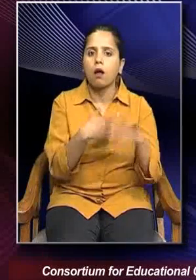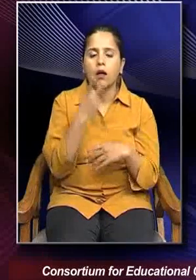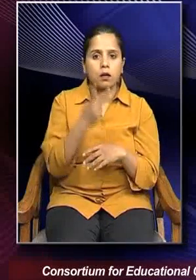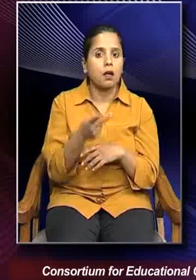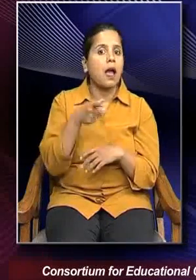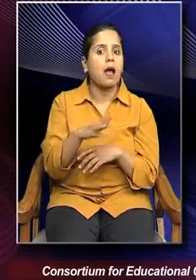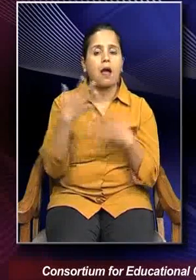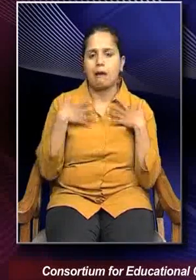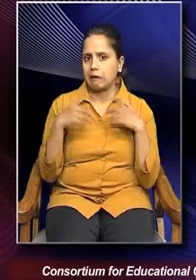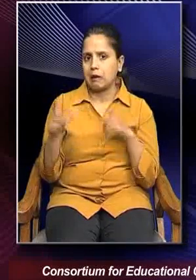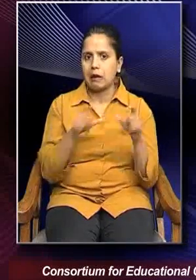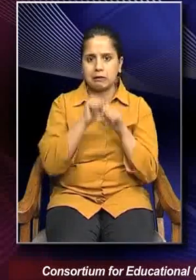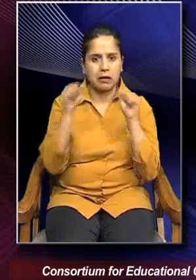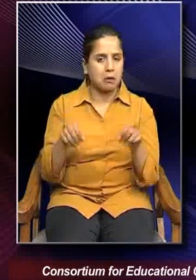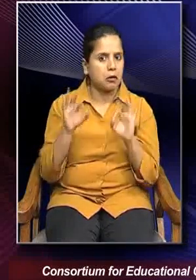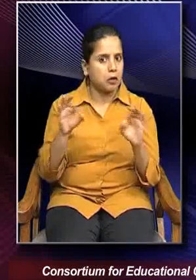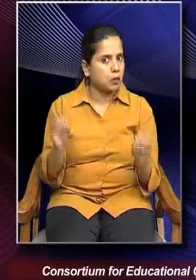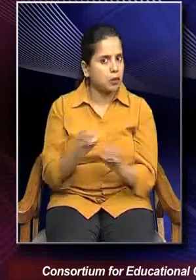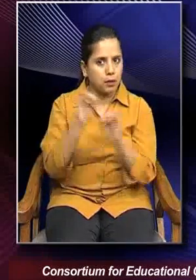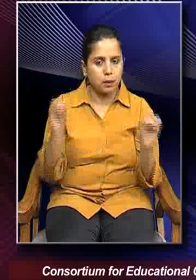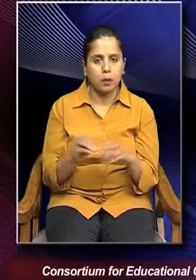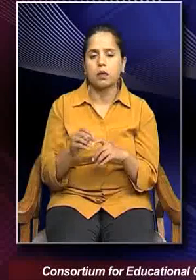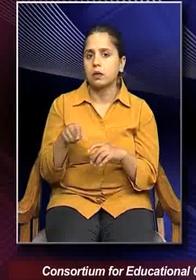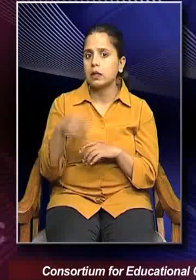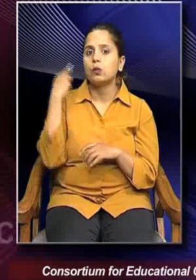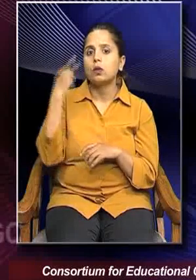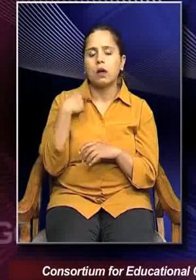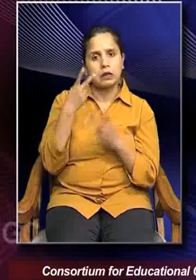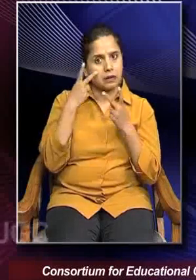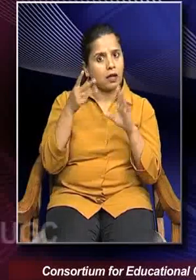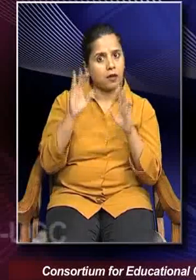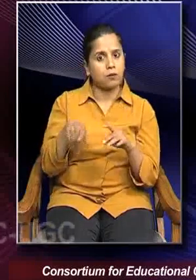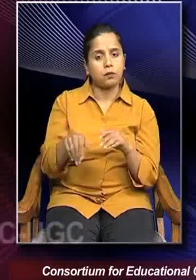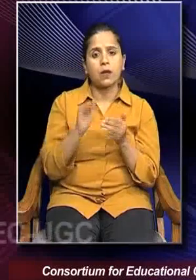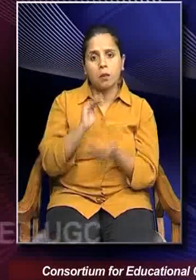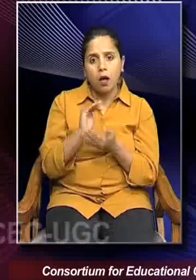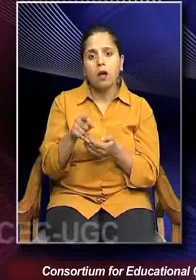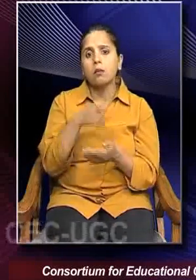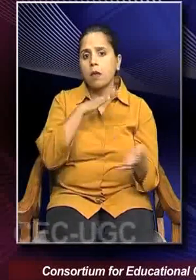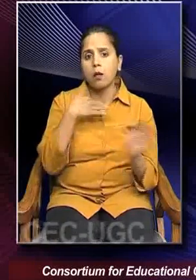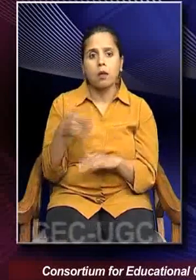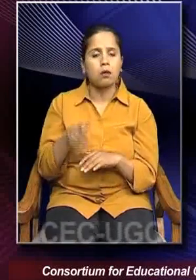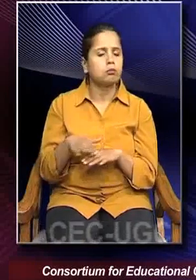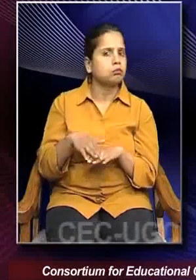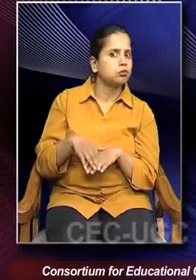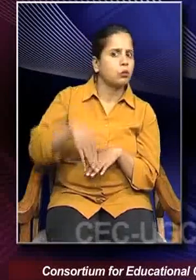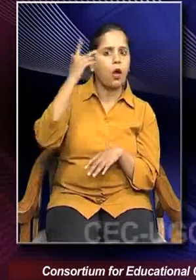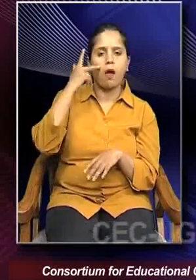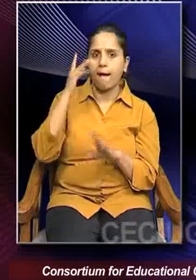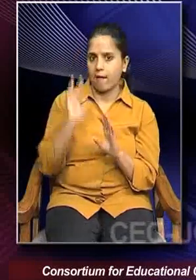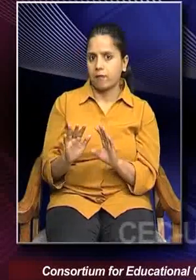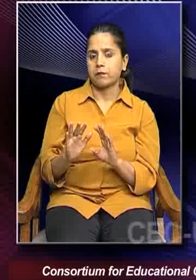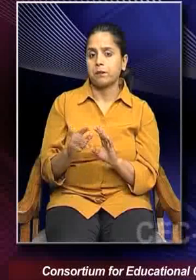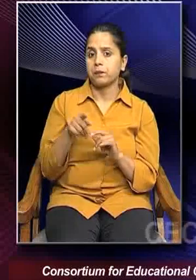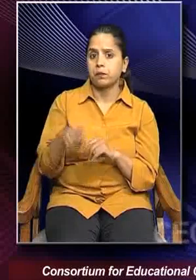no healthcare systems in this country, and hence we observe that infant mortality are extremely high,